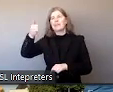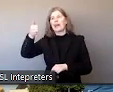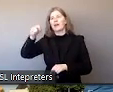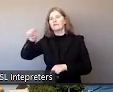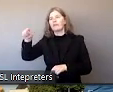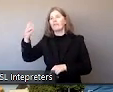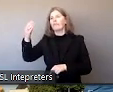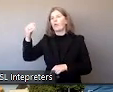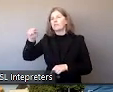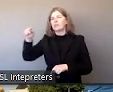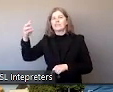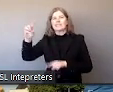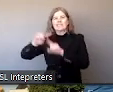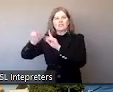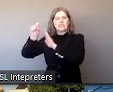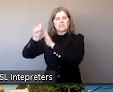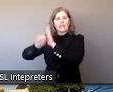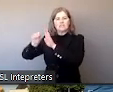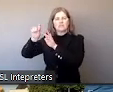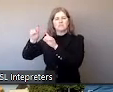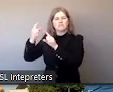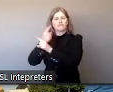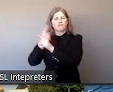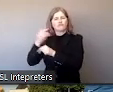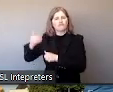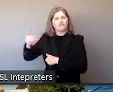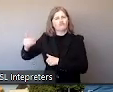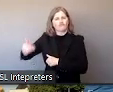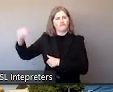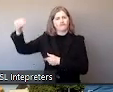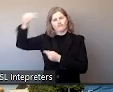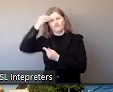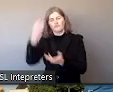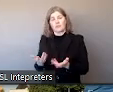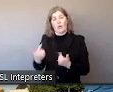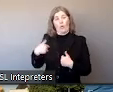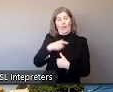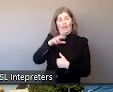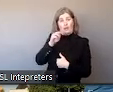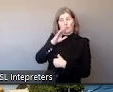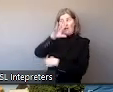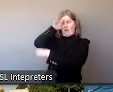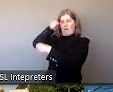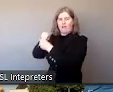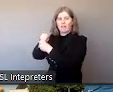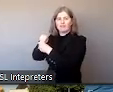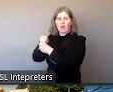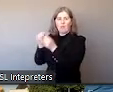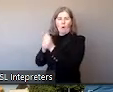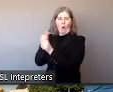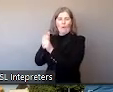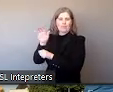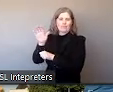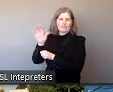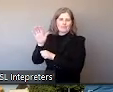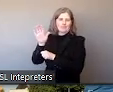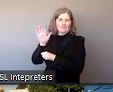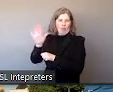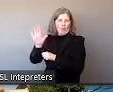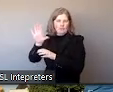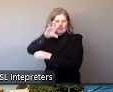16 states on a quite regular basis, and New Mexico is the vast majority of the time one of those